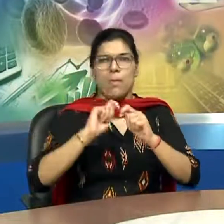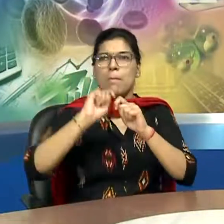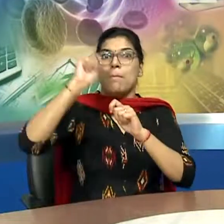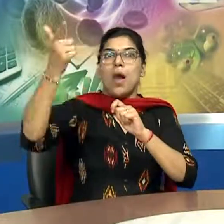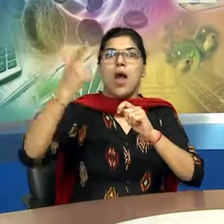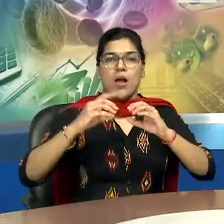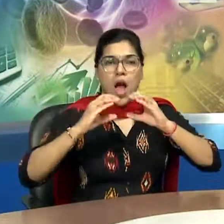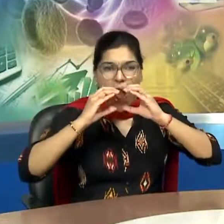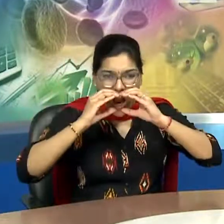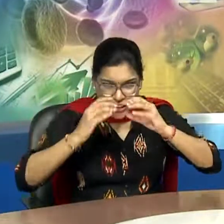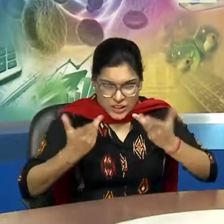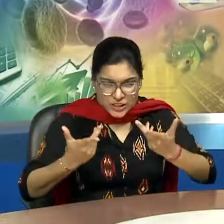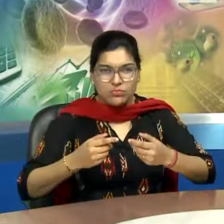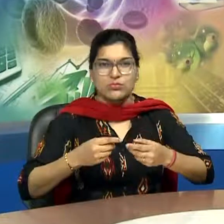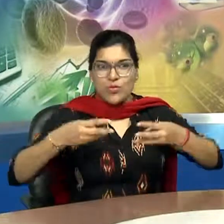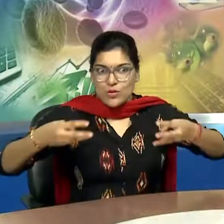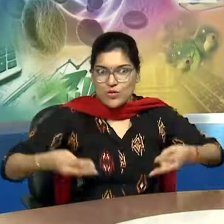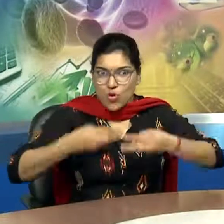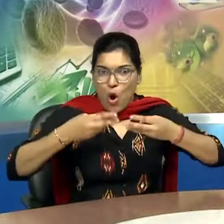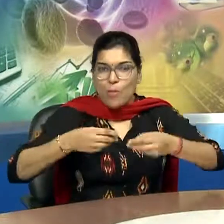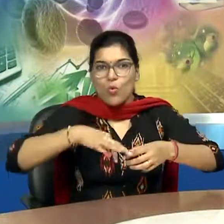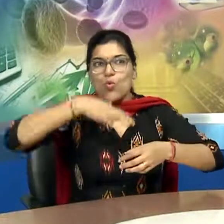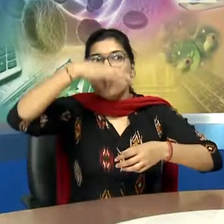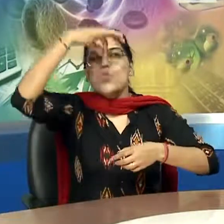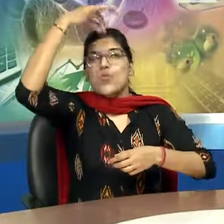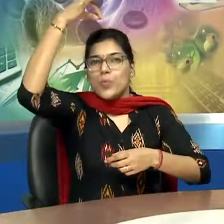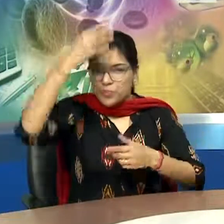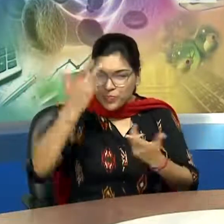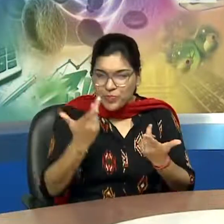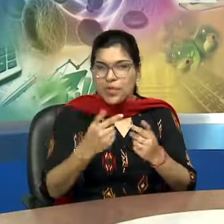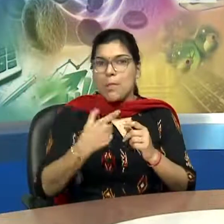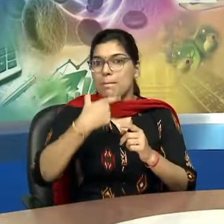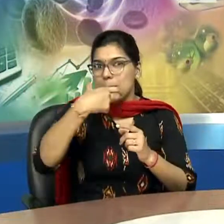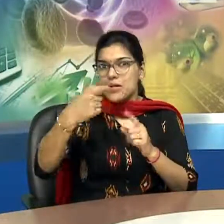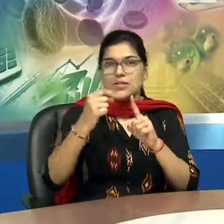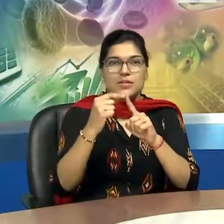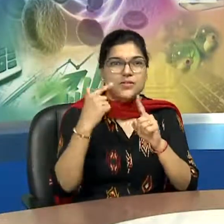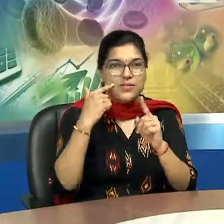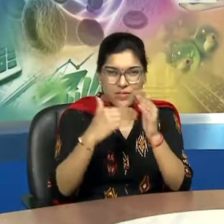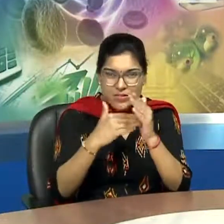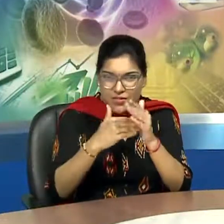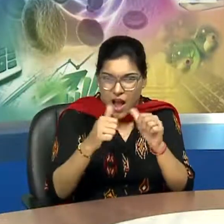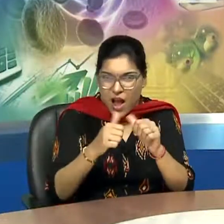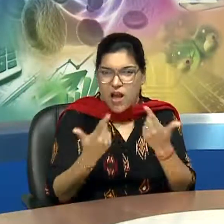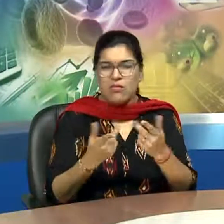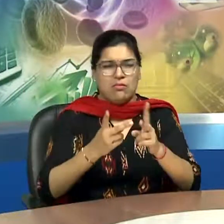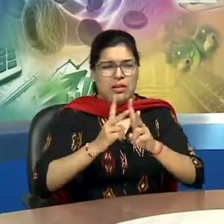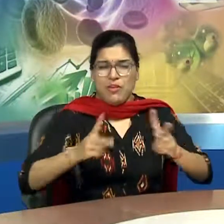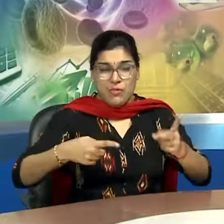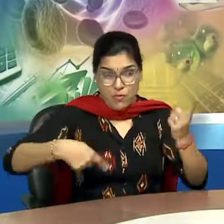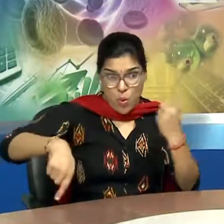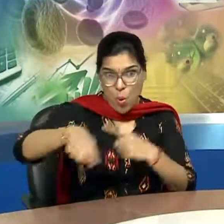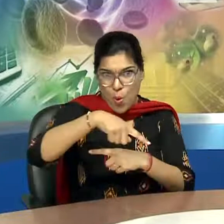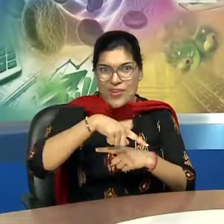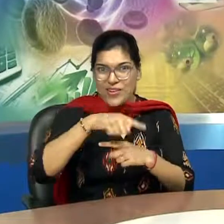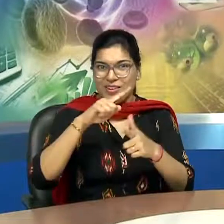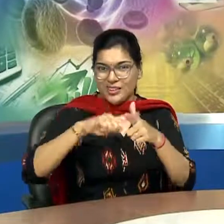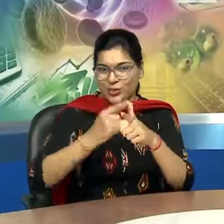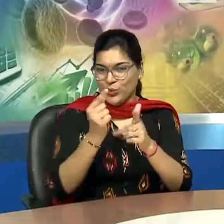So any meaning can be taken. And the other new word is junk. We all know that junk is also a word which has many